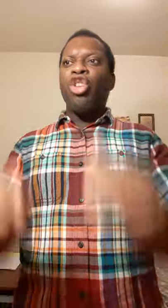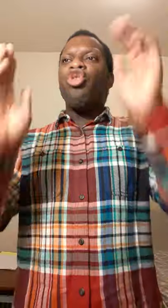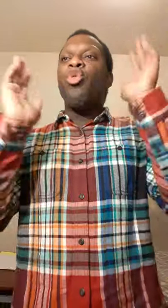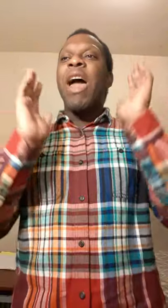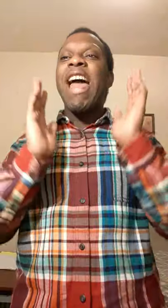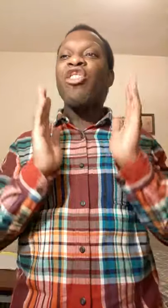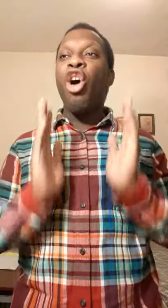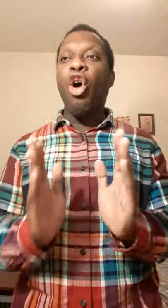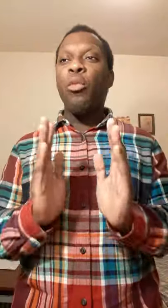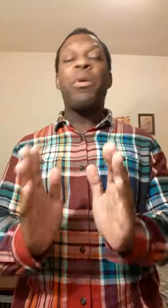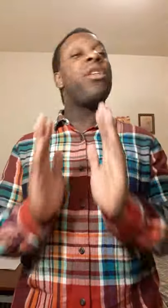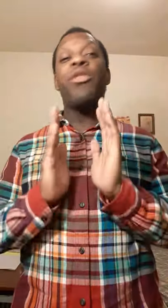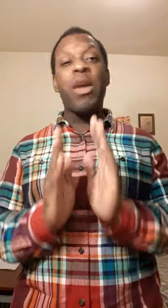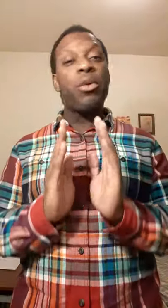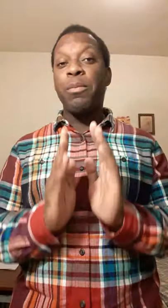you had hoped they would be.